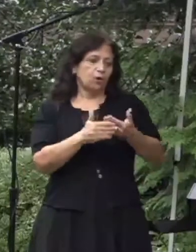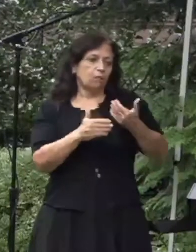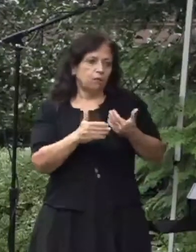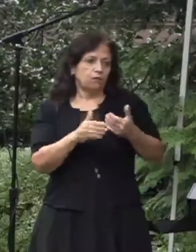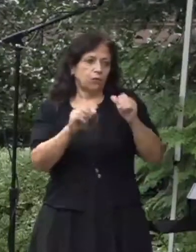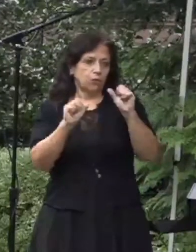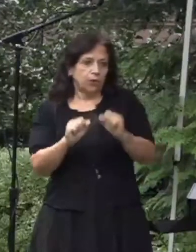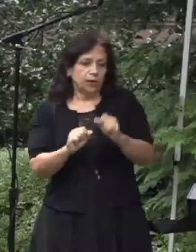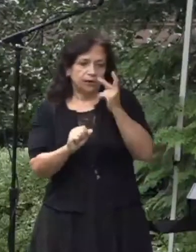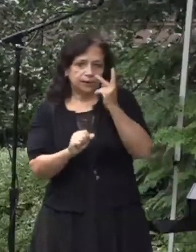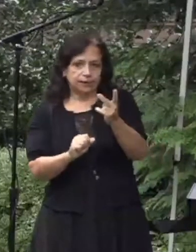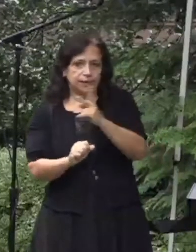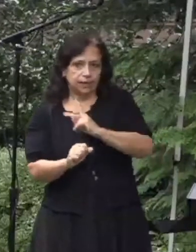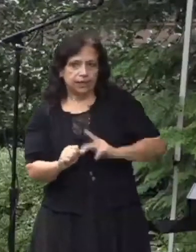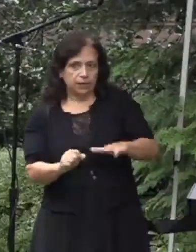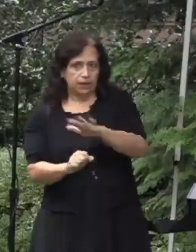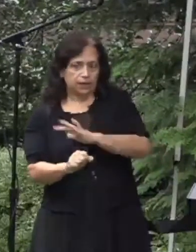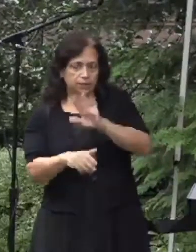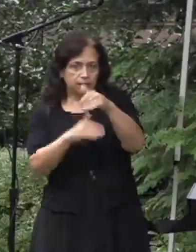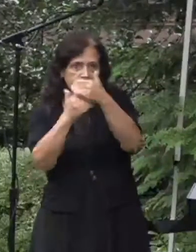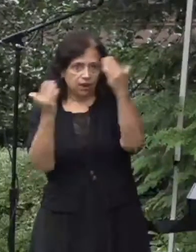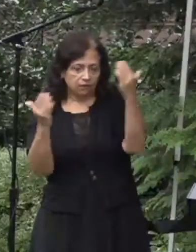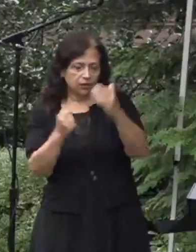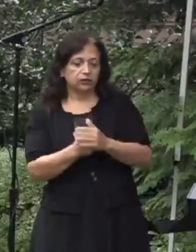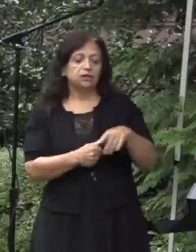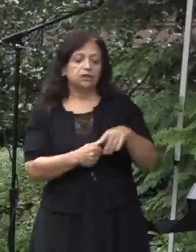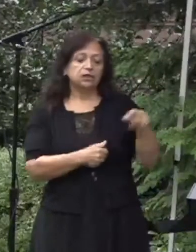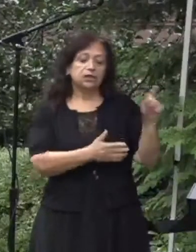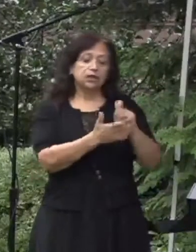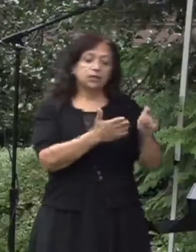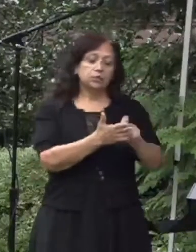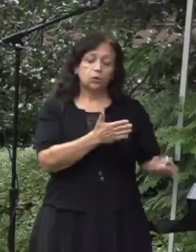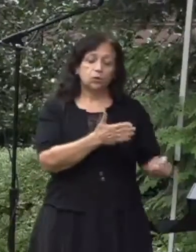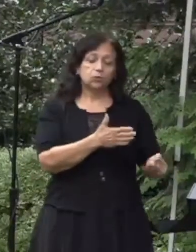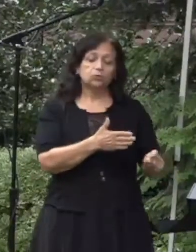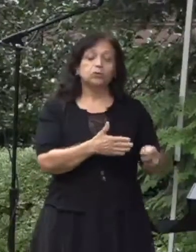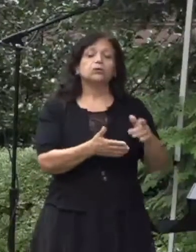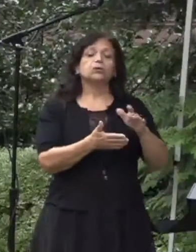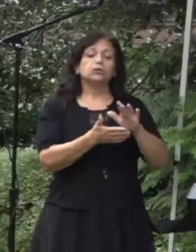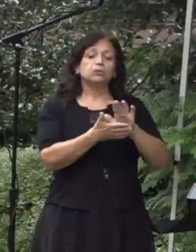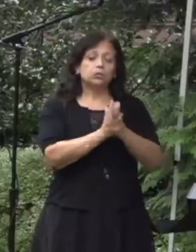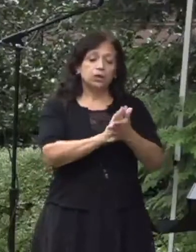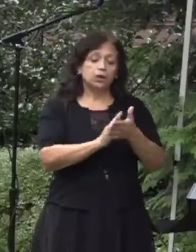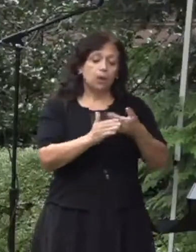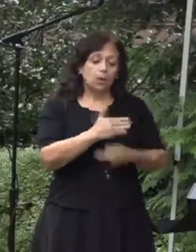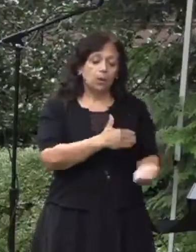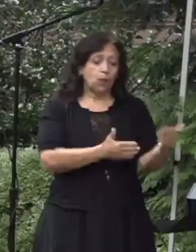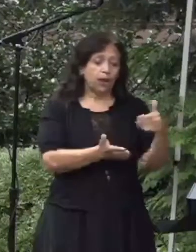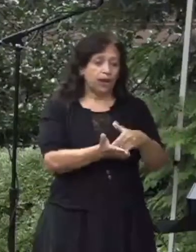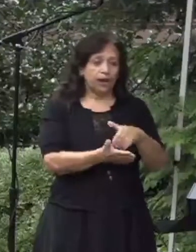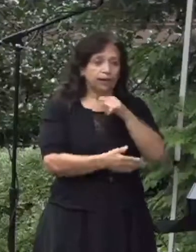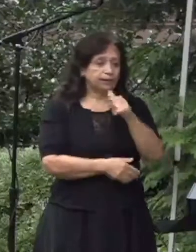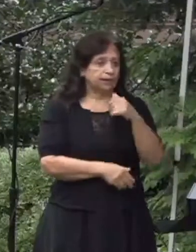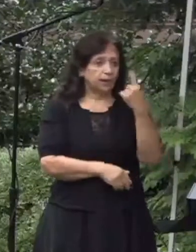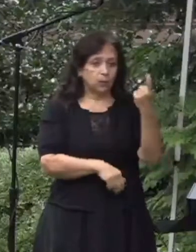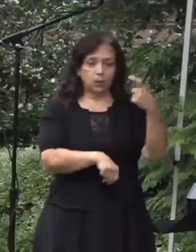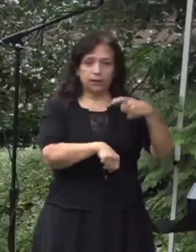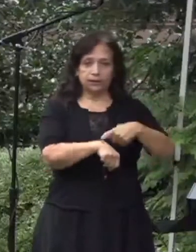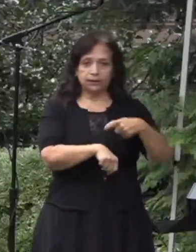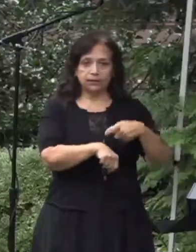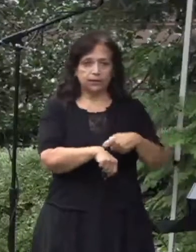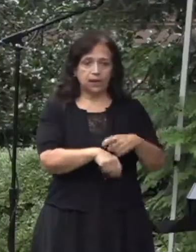can see the kingdom. He writes, being born again is not a single